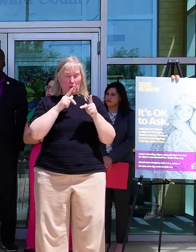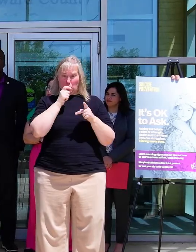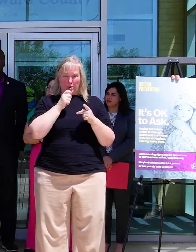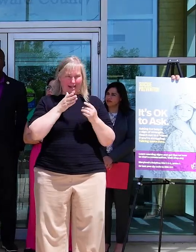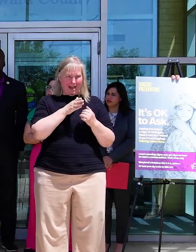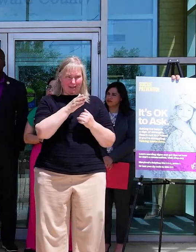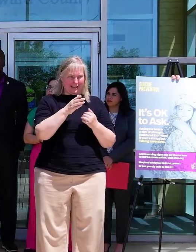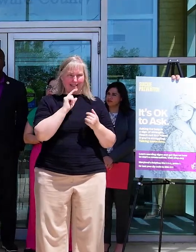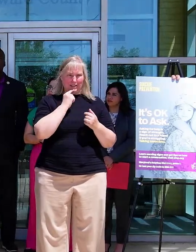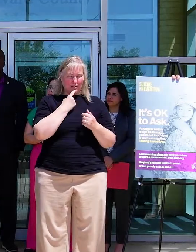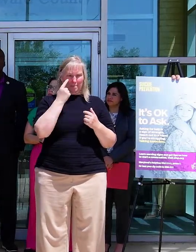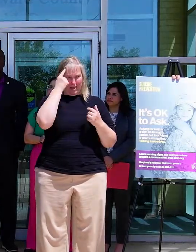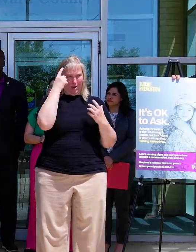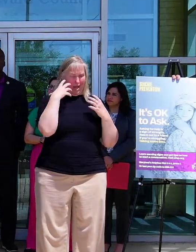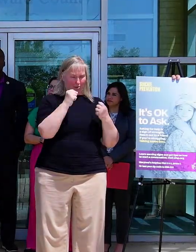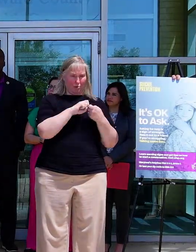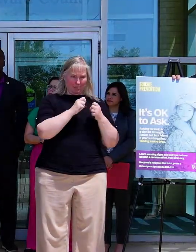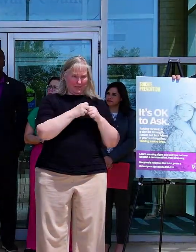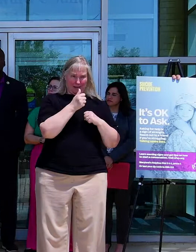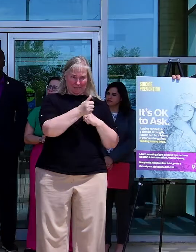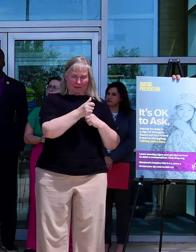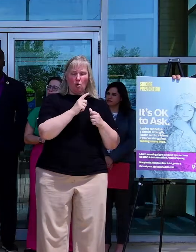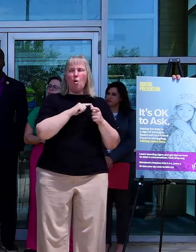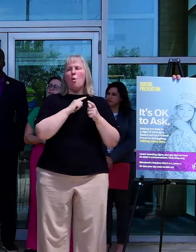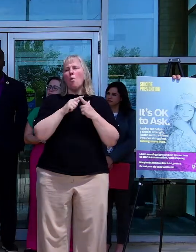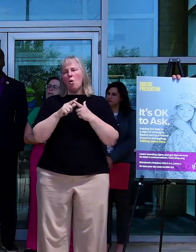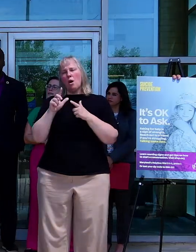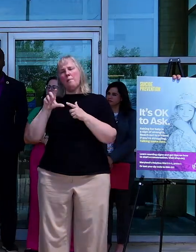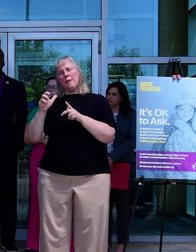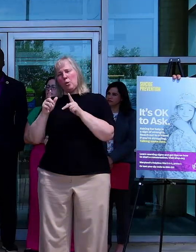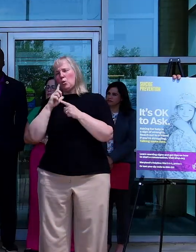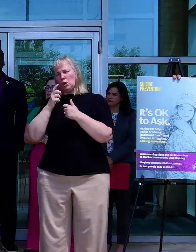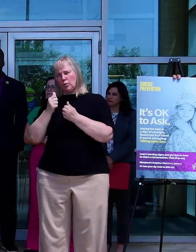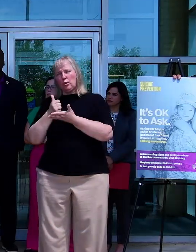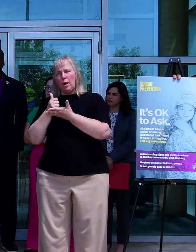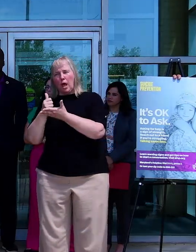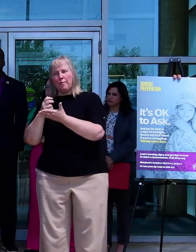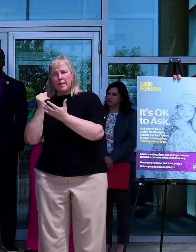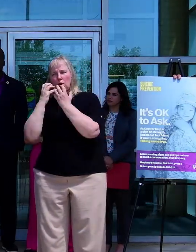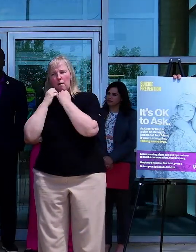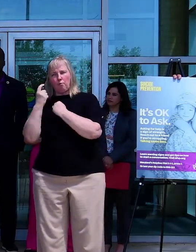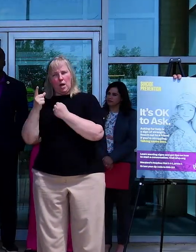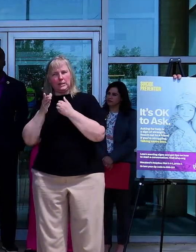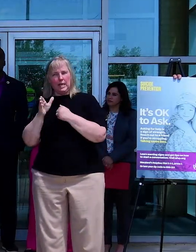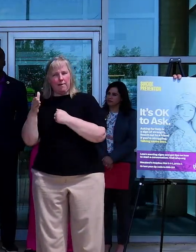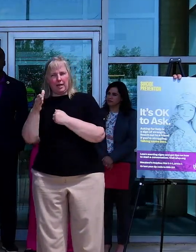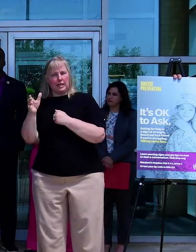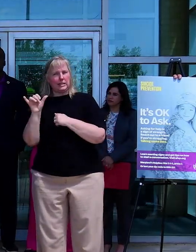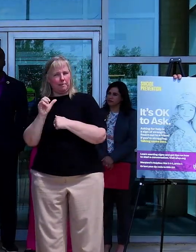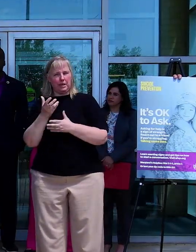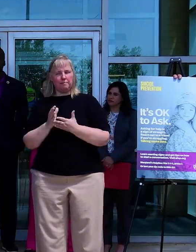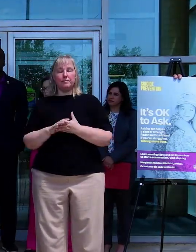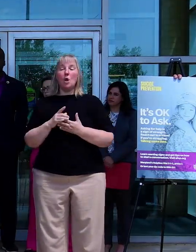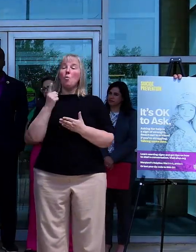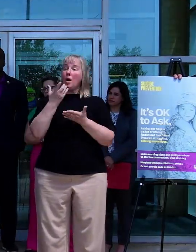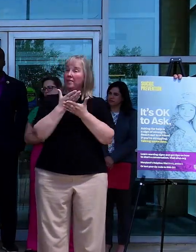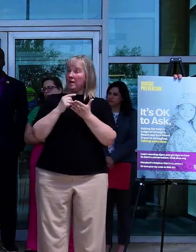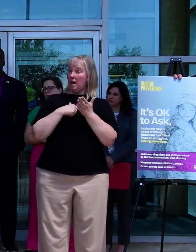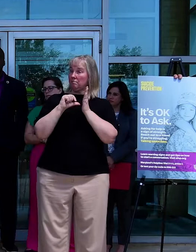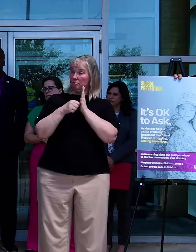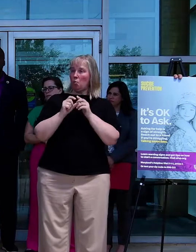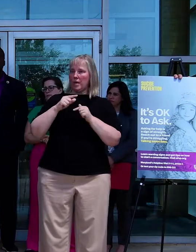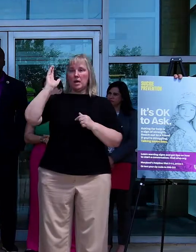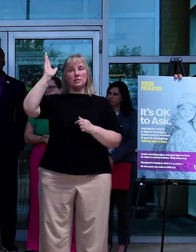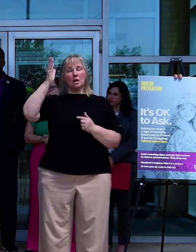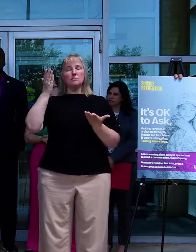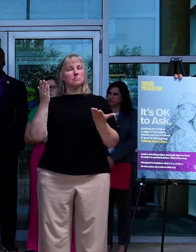issues themselves or people who are trying to help loved ones navigate the same. One thing I always stress when I do talks like